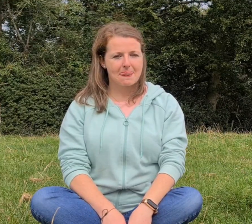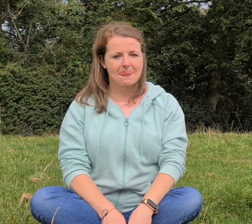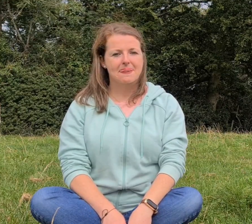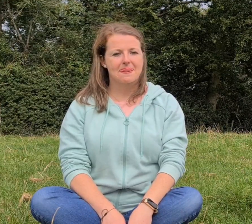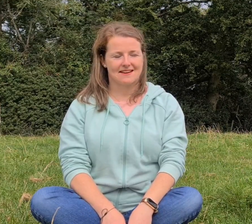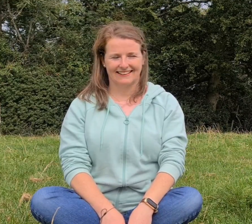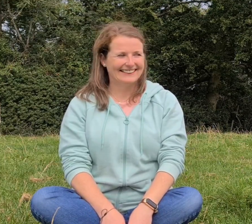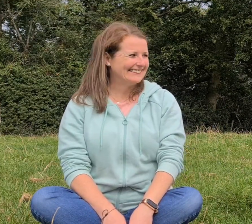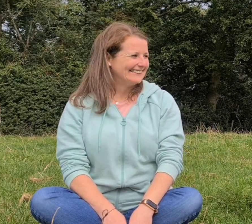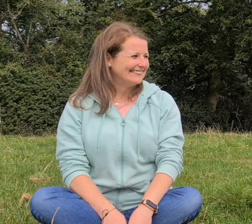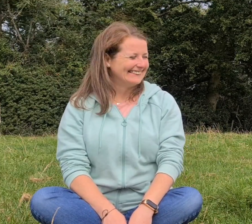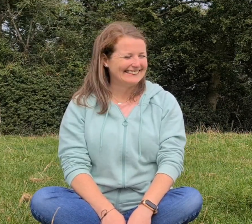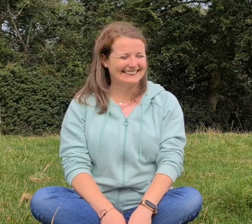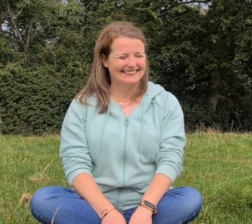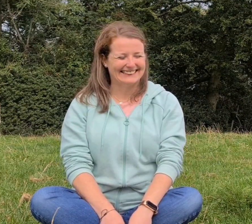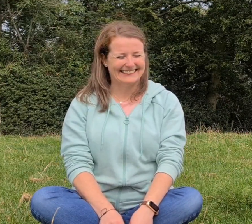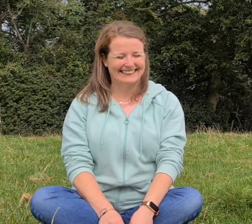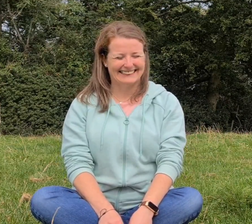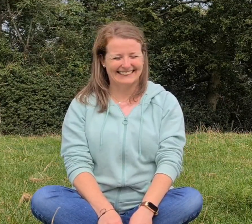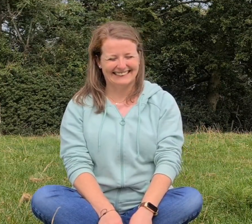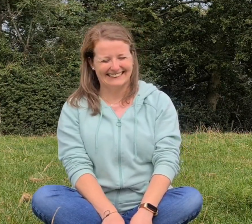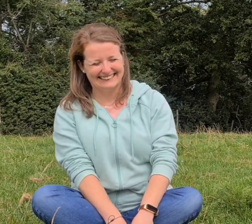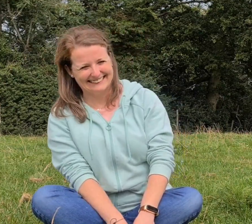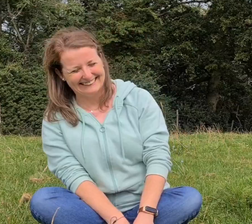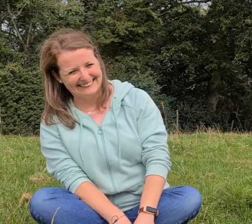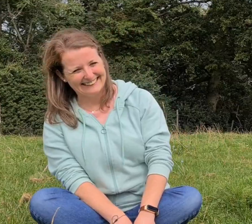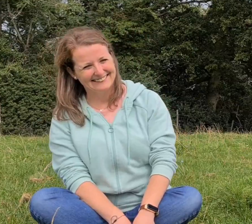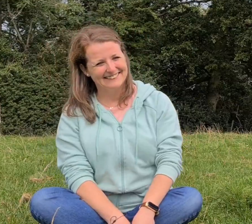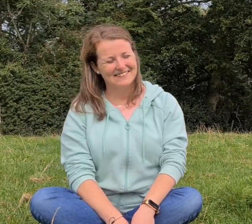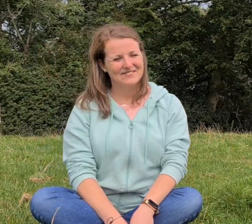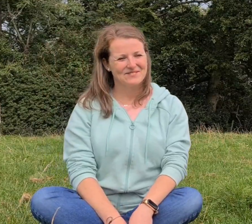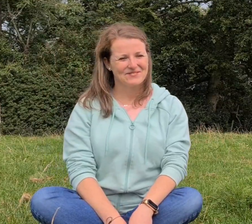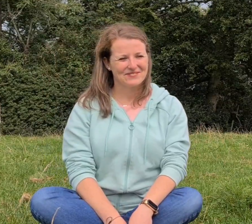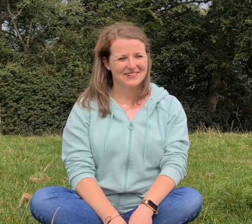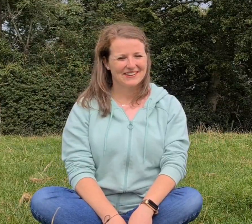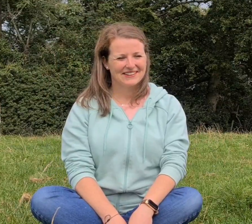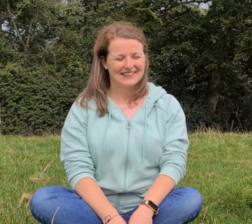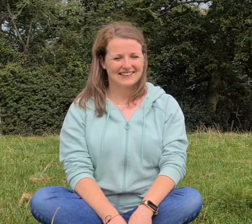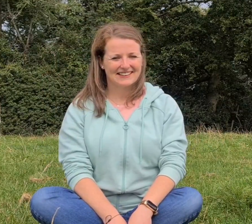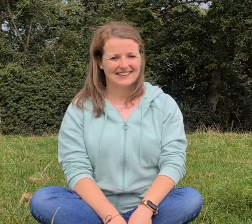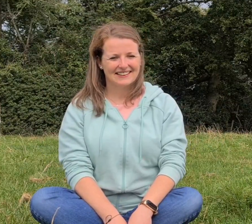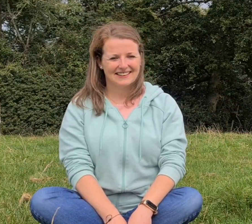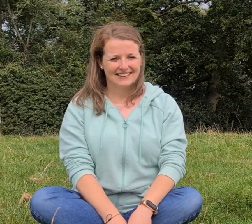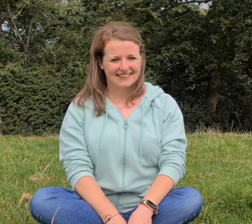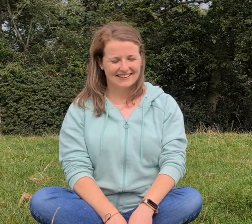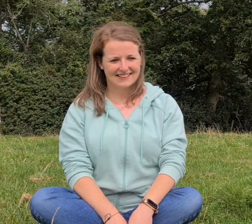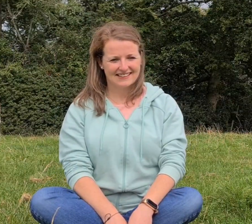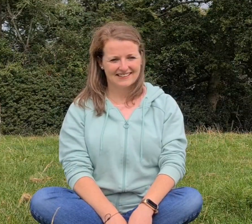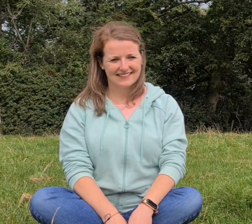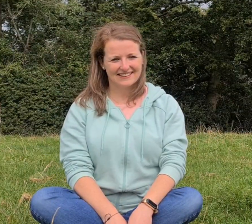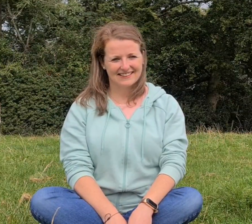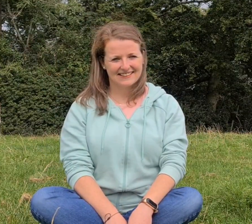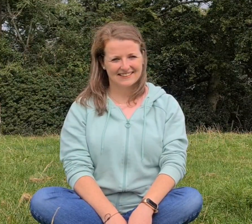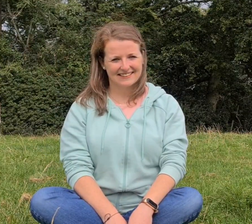ready? I think so. Here we go. 1, 2, 3.